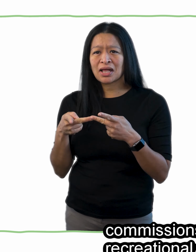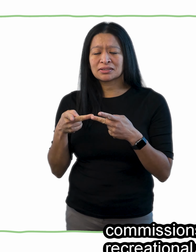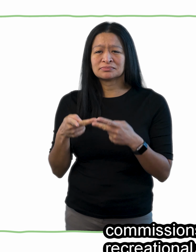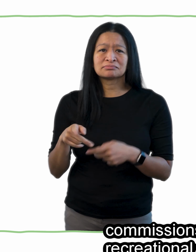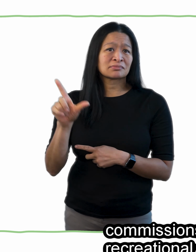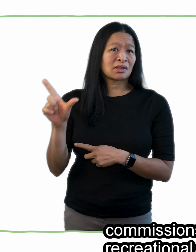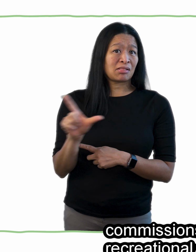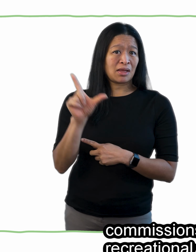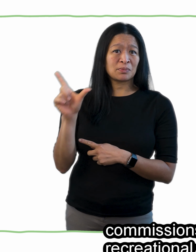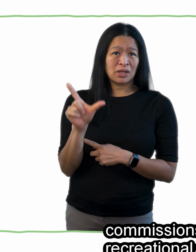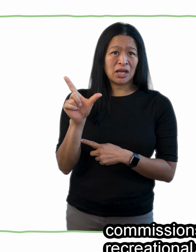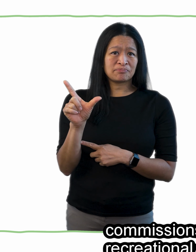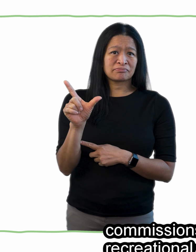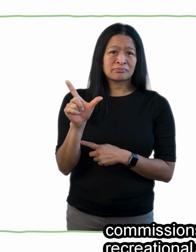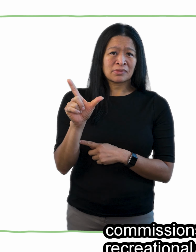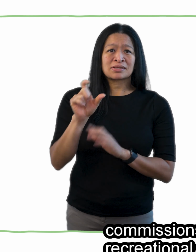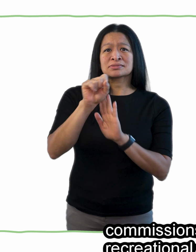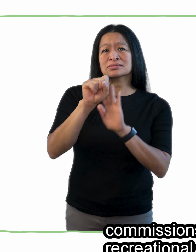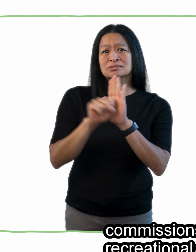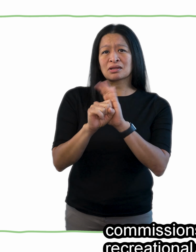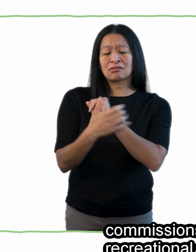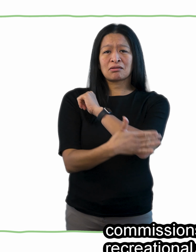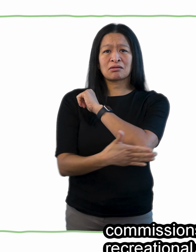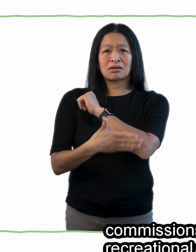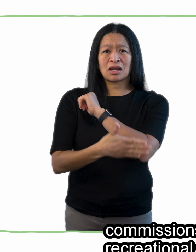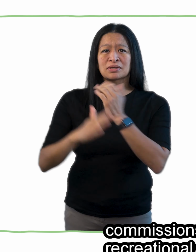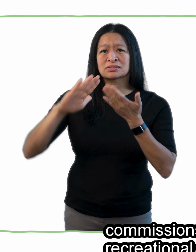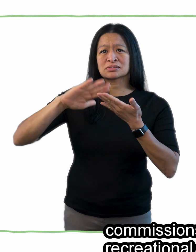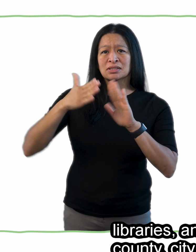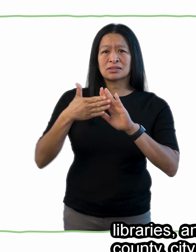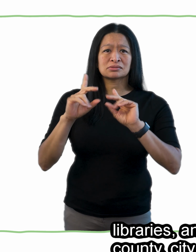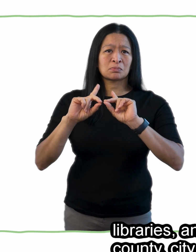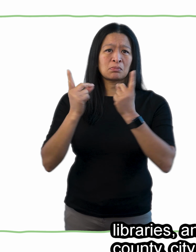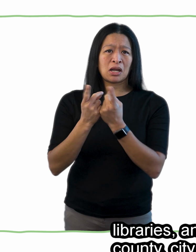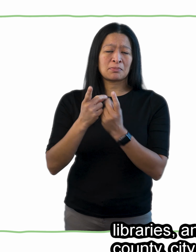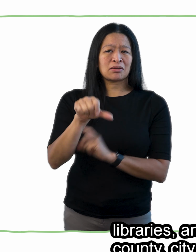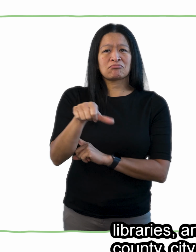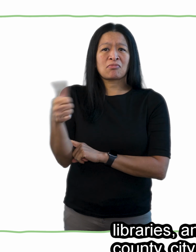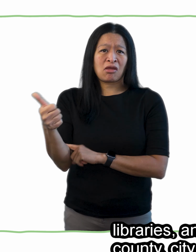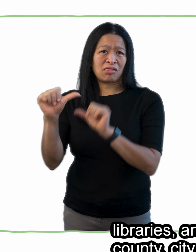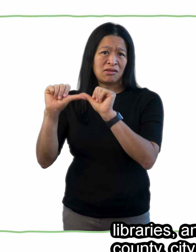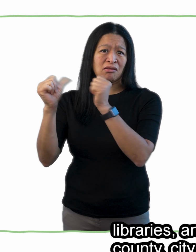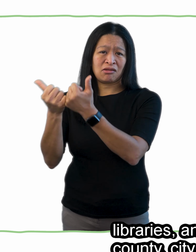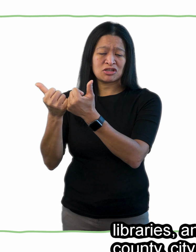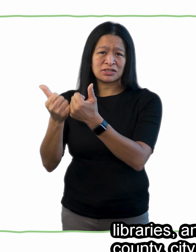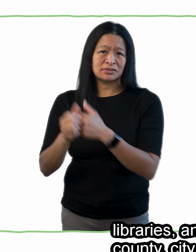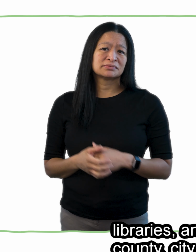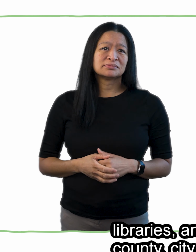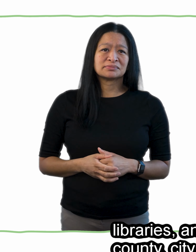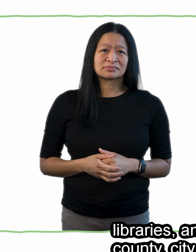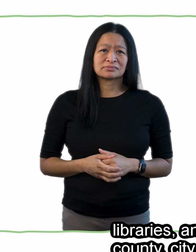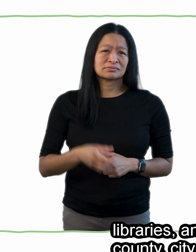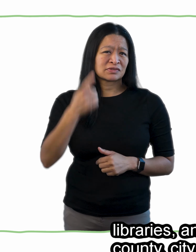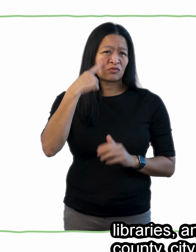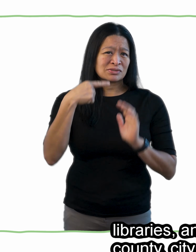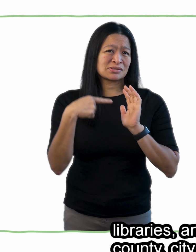and councils, recreational facilities, libraries, and state, county, city departments,